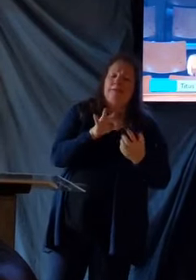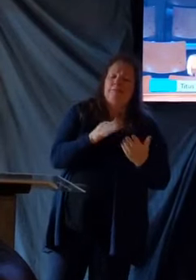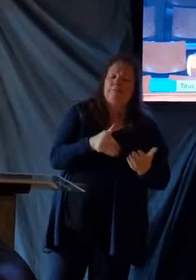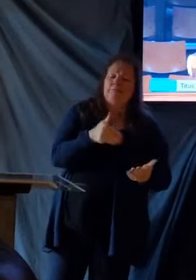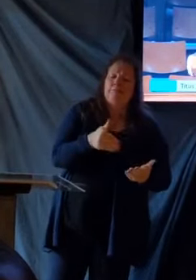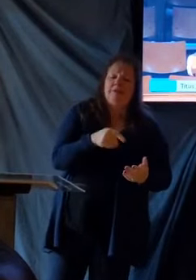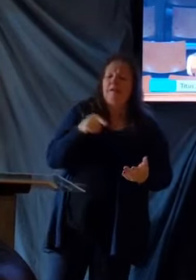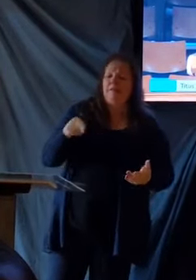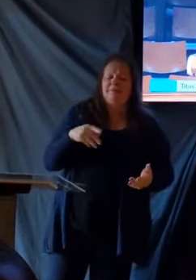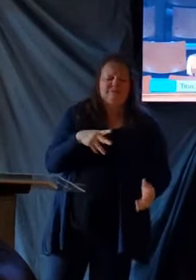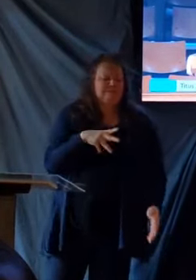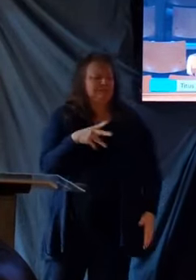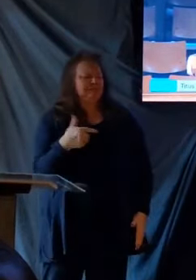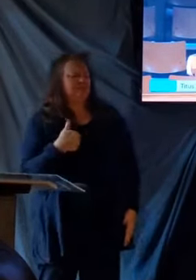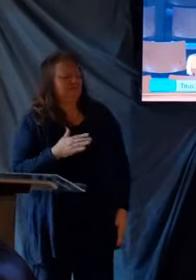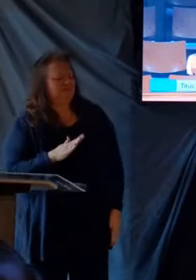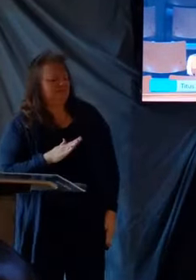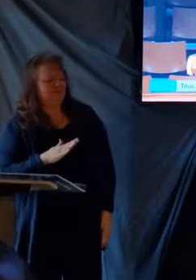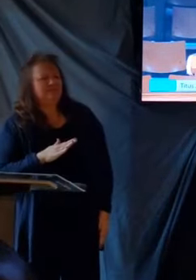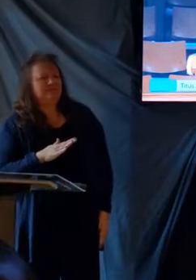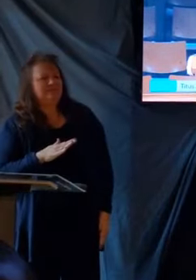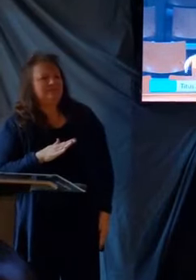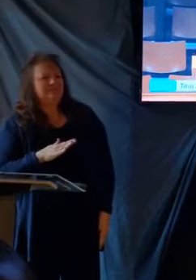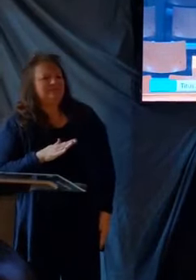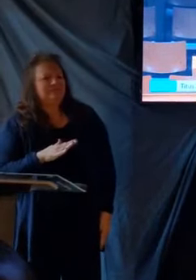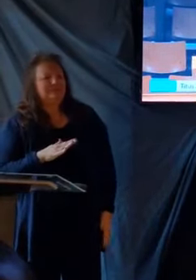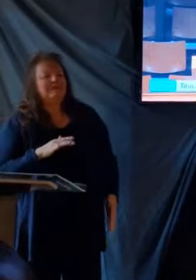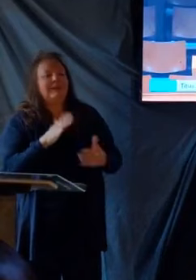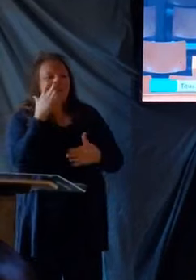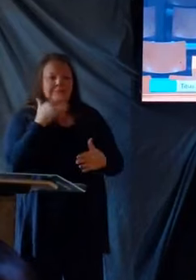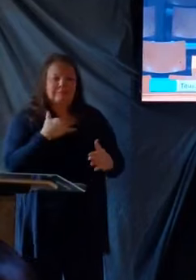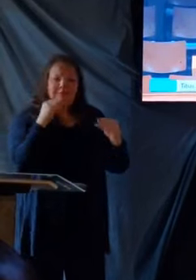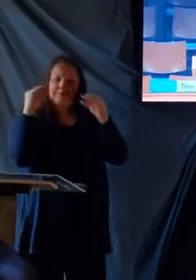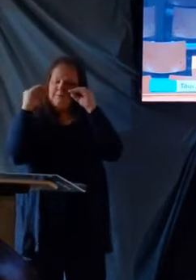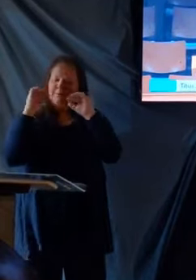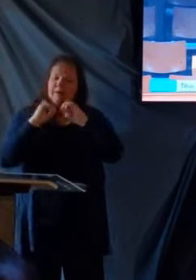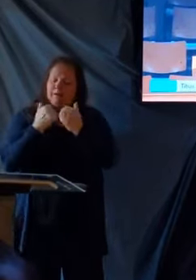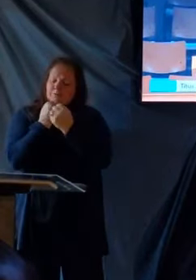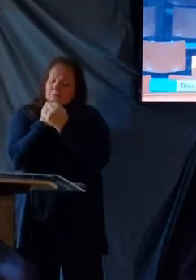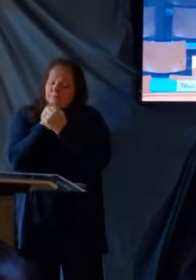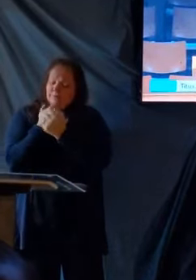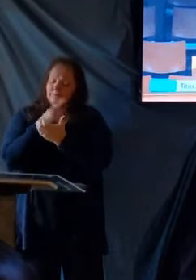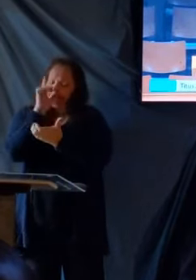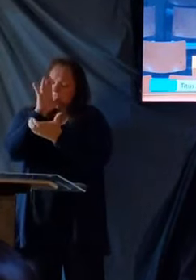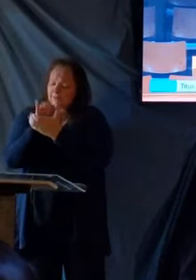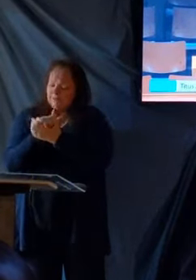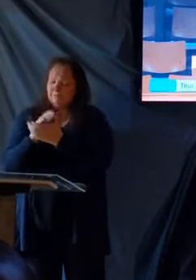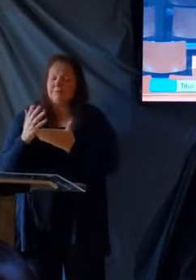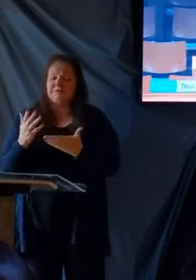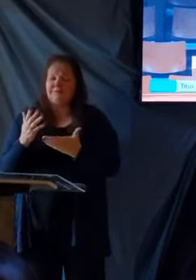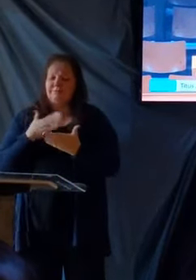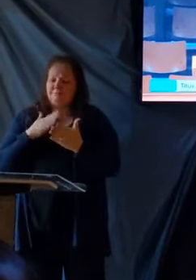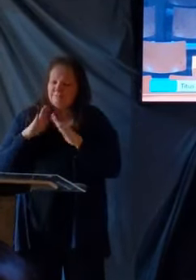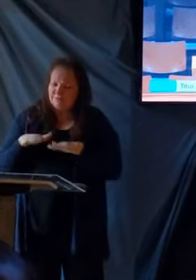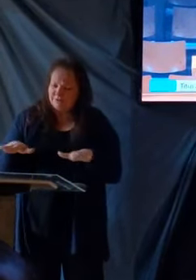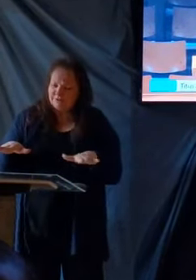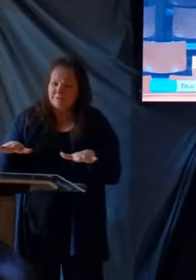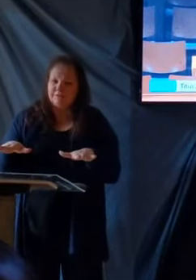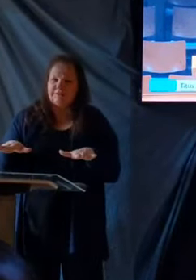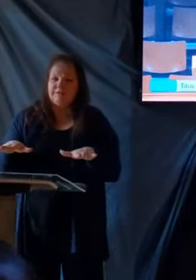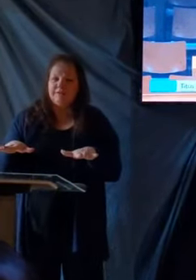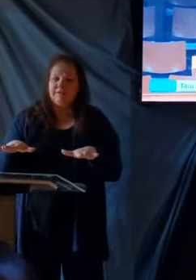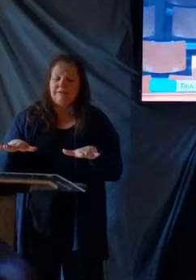cases. They just don't like it. That's why I have to be taught how to love their husbands, their children. And